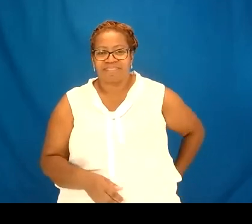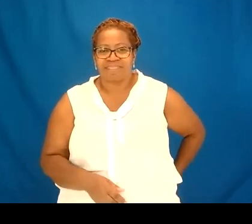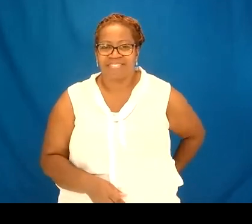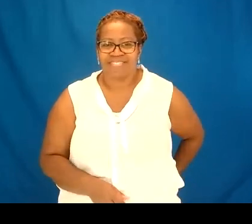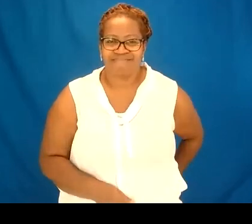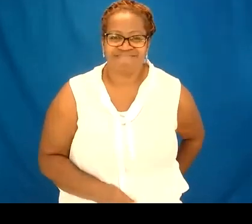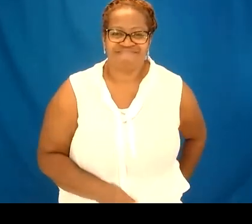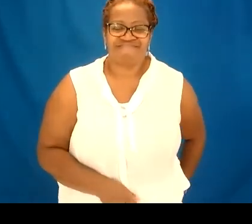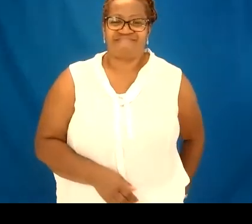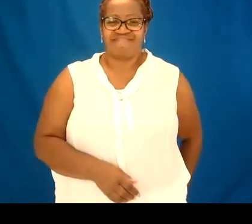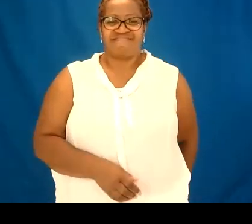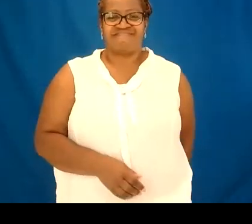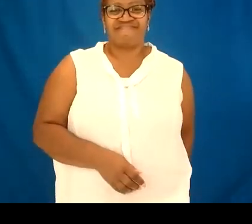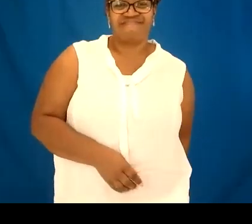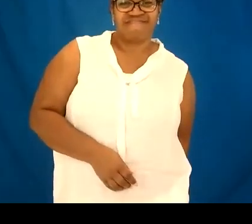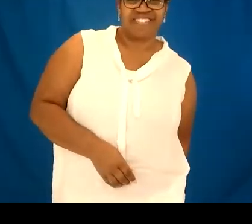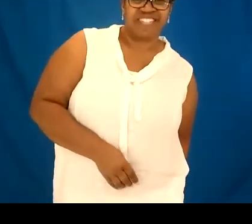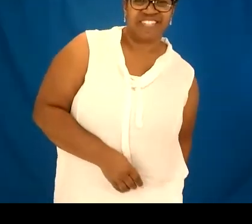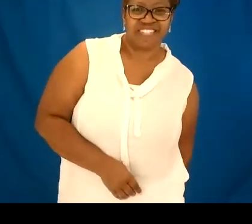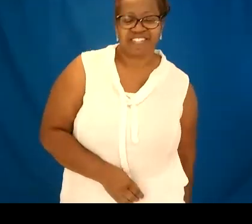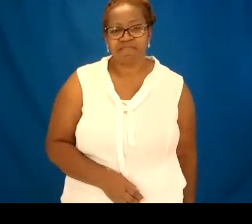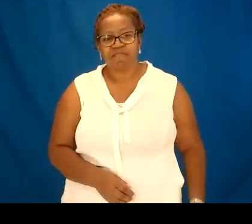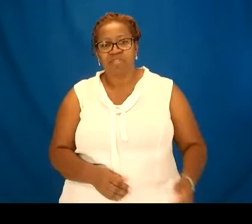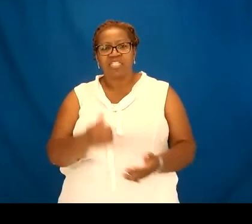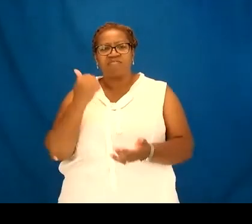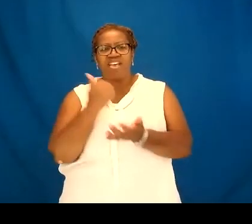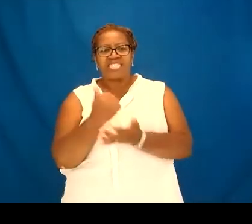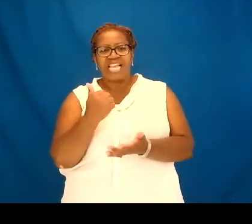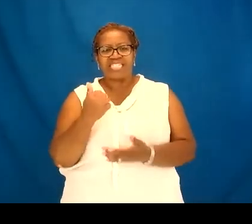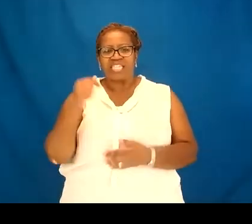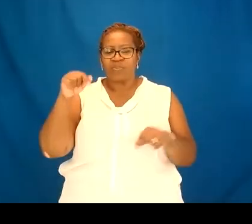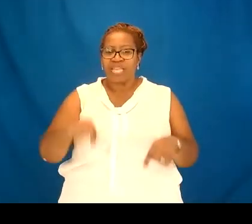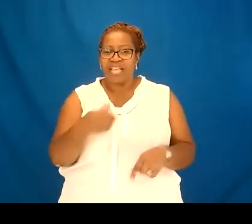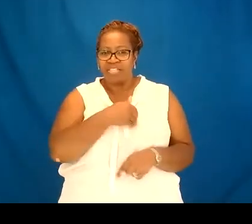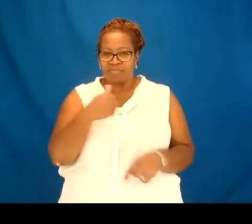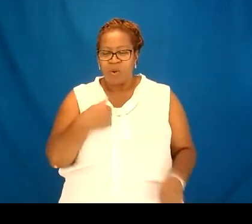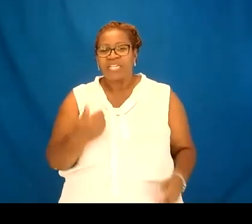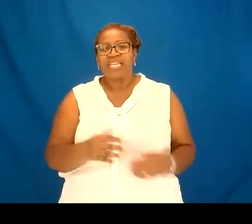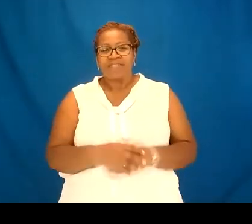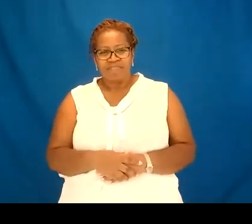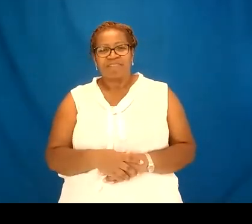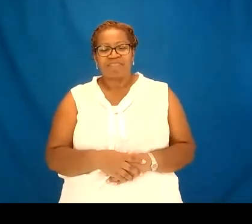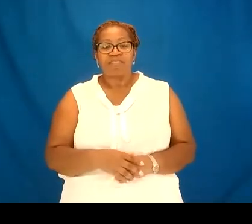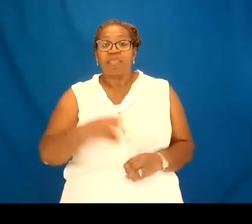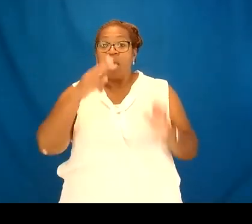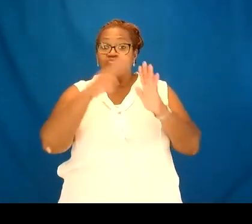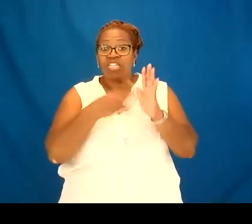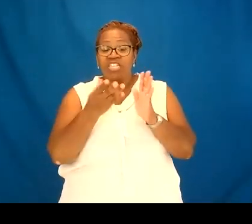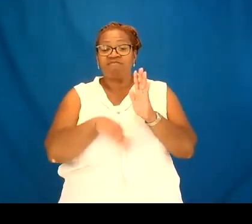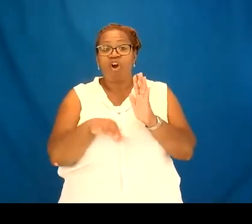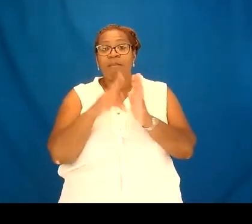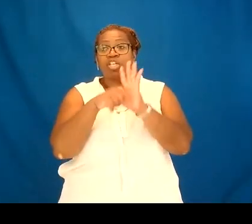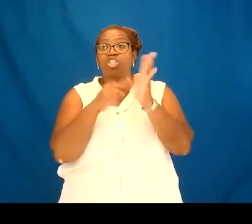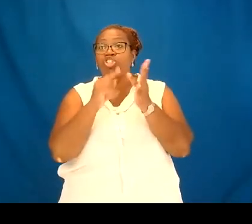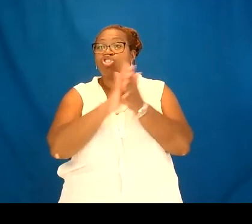Good morning. It's so great to be with you this morning. We want to jump right into Bible reading. I'm reading from John